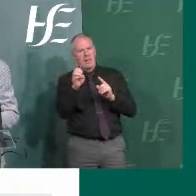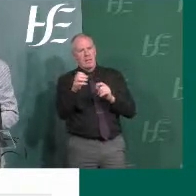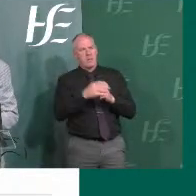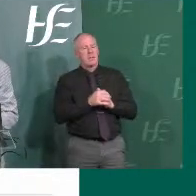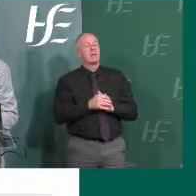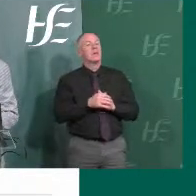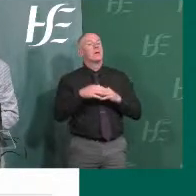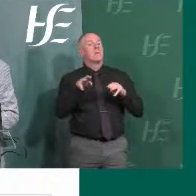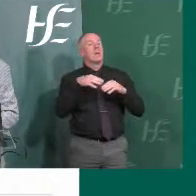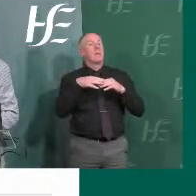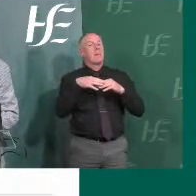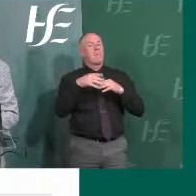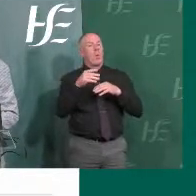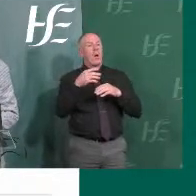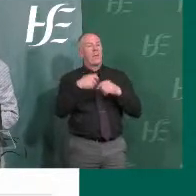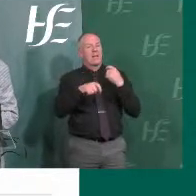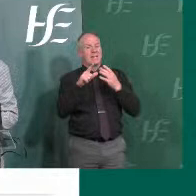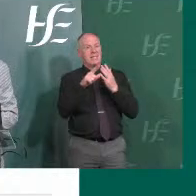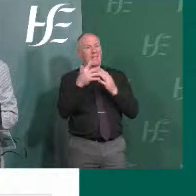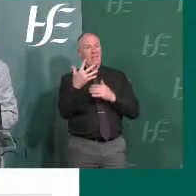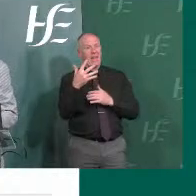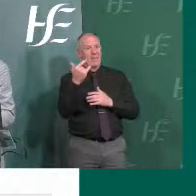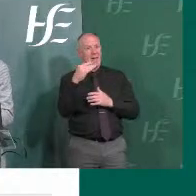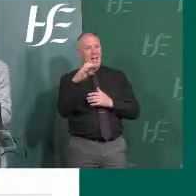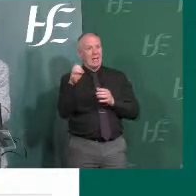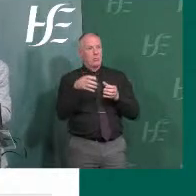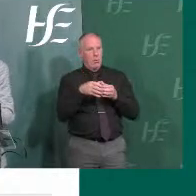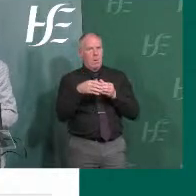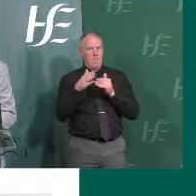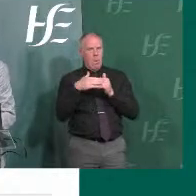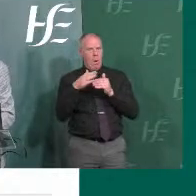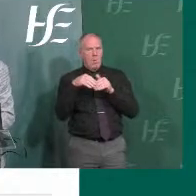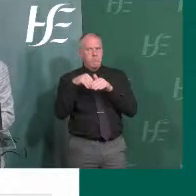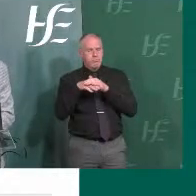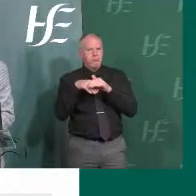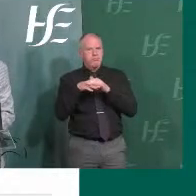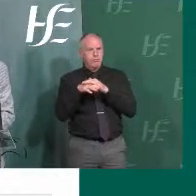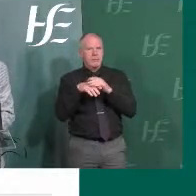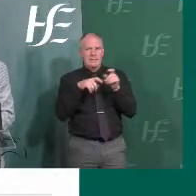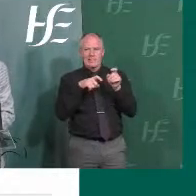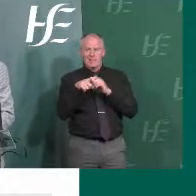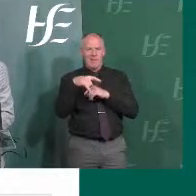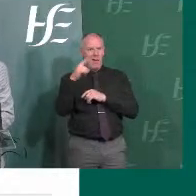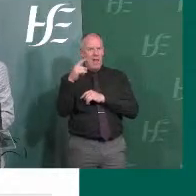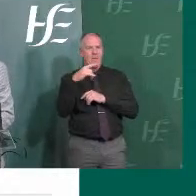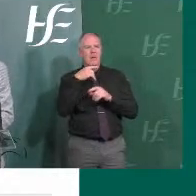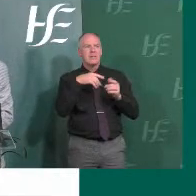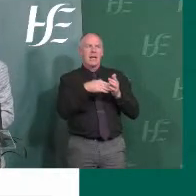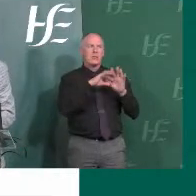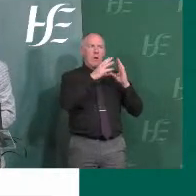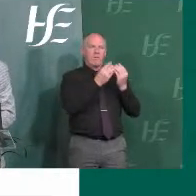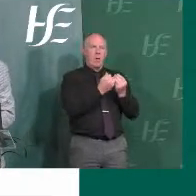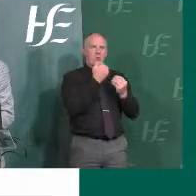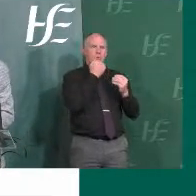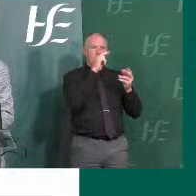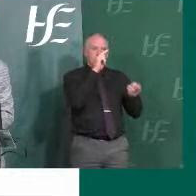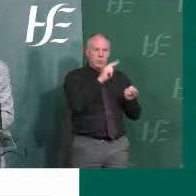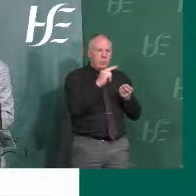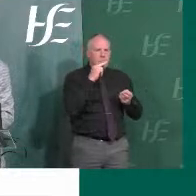for over 75s are up significantly and remain so, even though there is a downward trend.